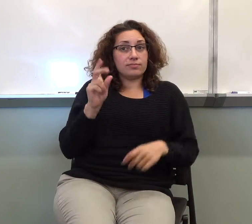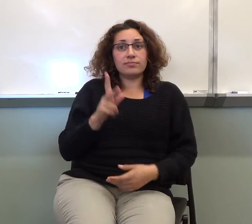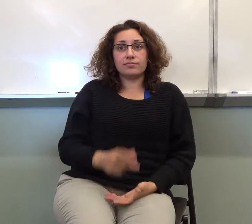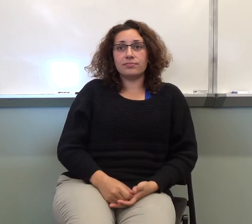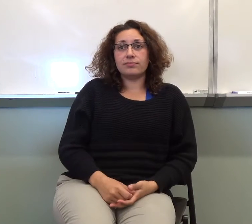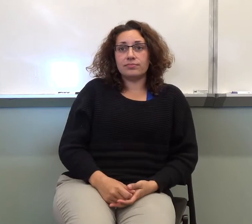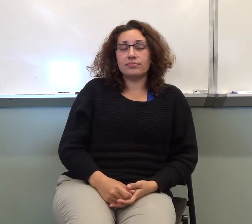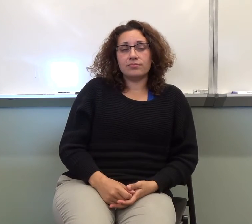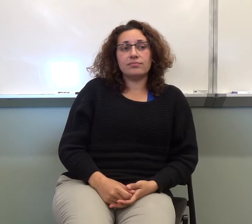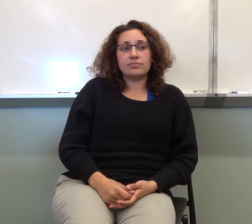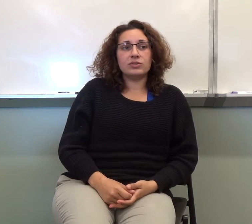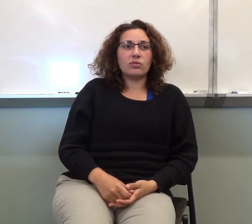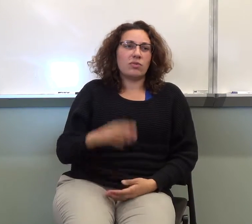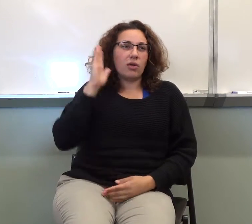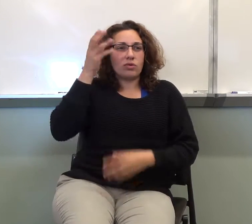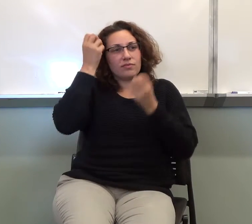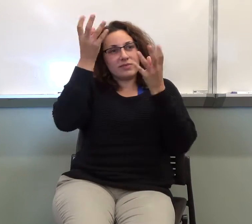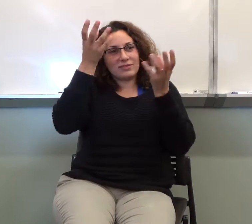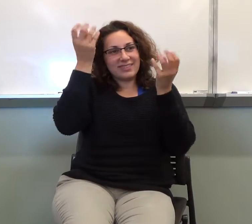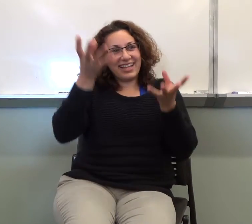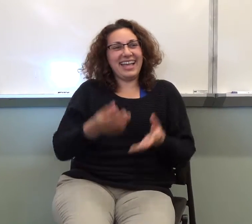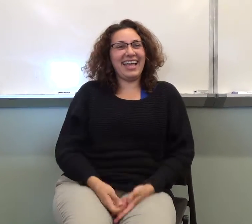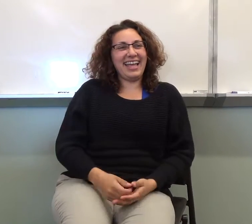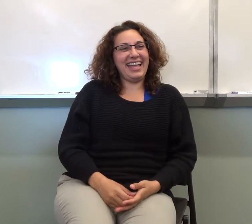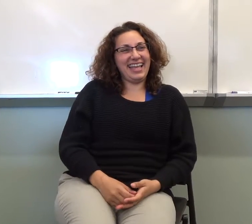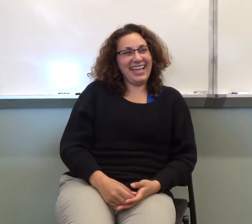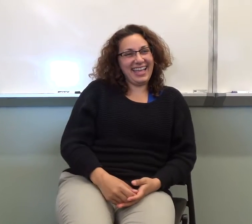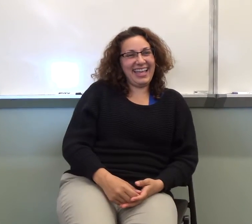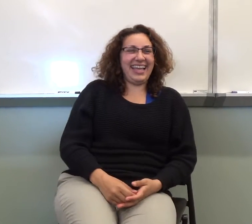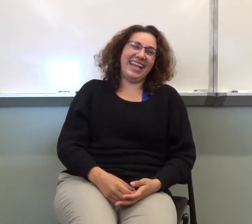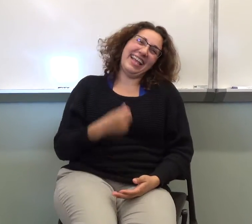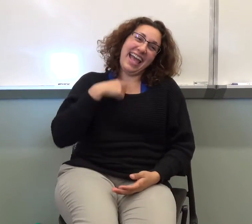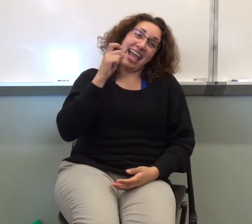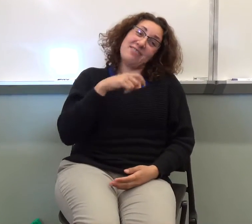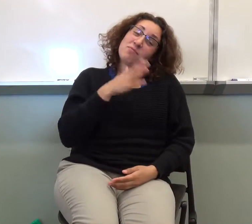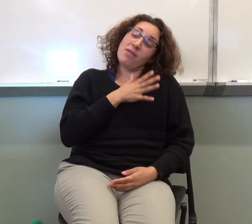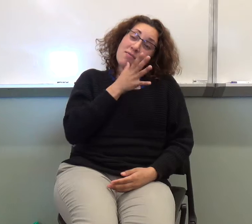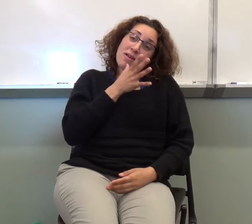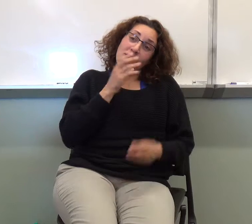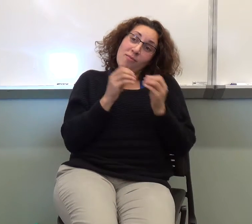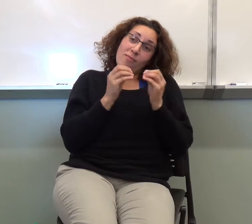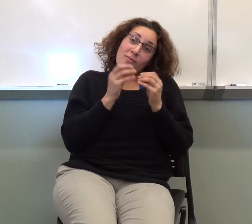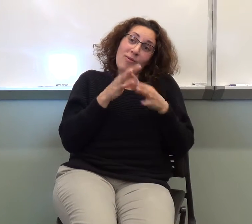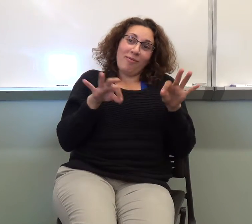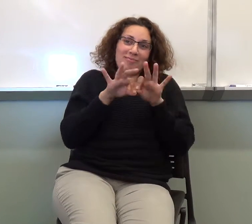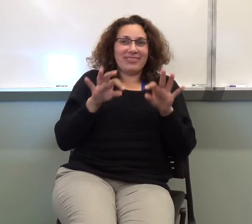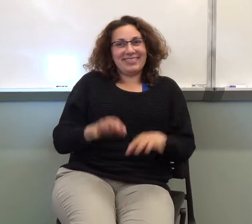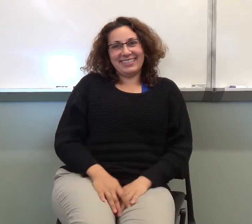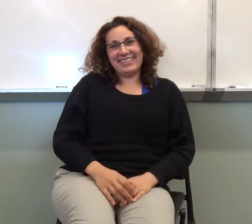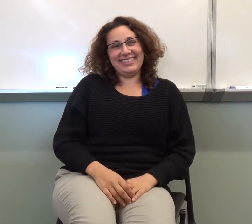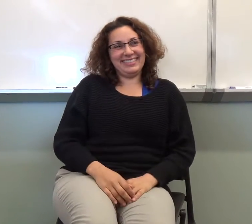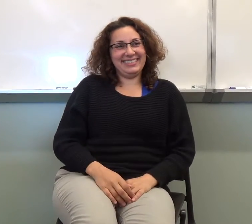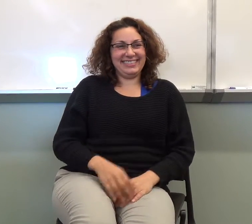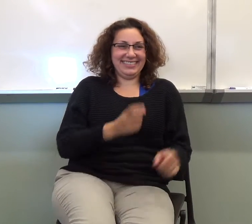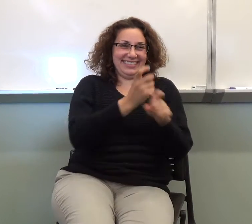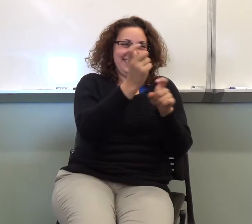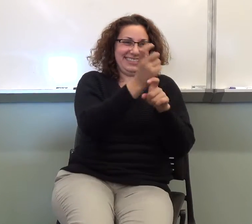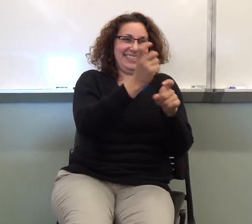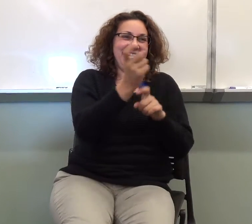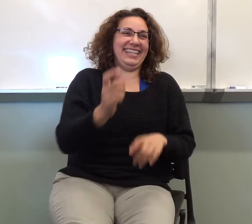1 to 3, I think, I'll check out, but usually it does. Usually 1 to 3. Yeah. How does that work with support services